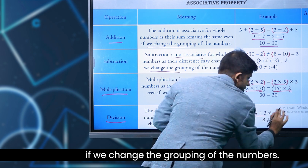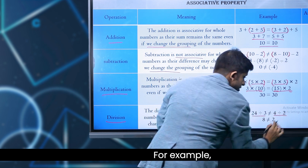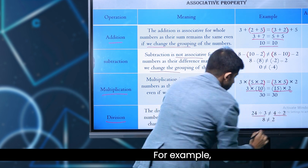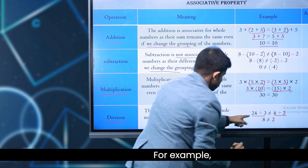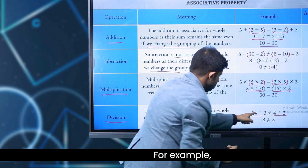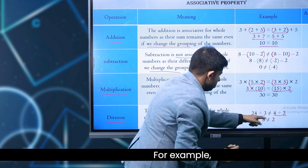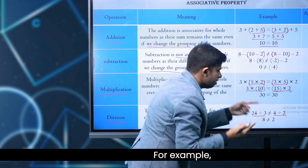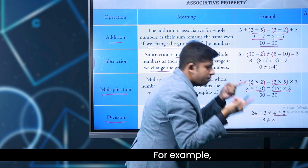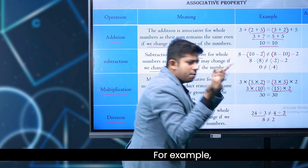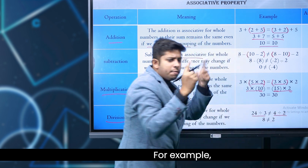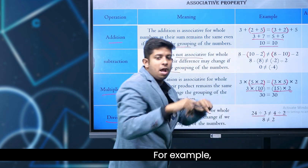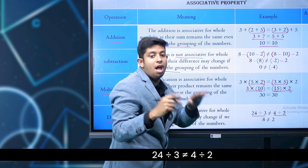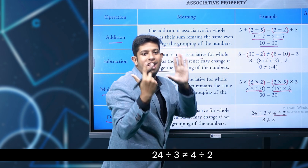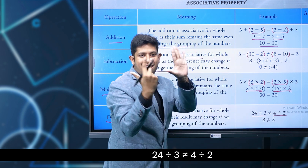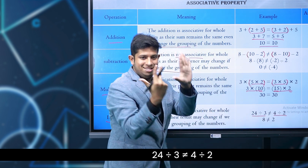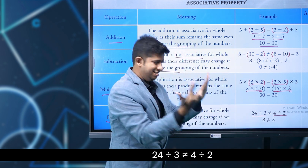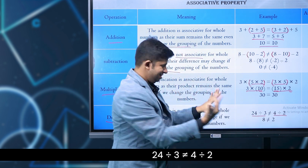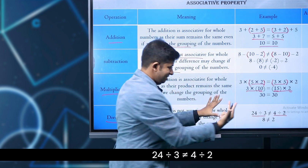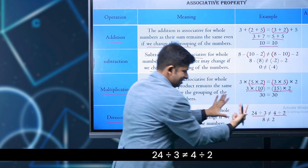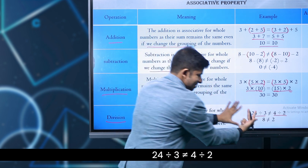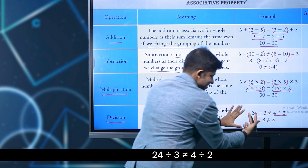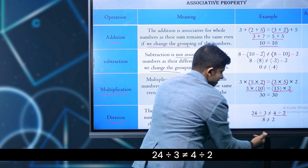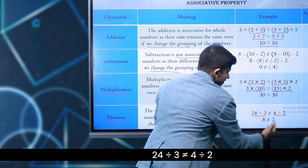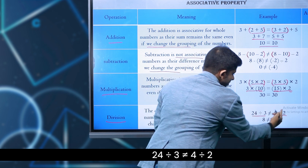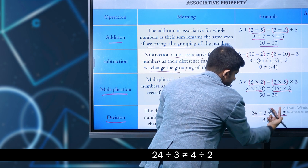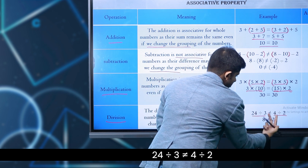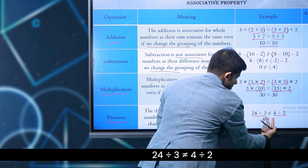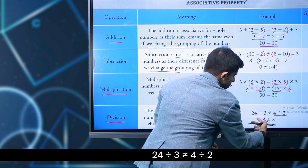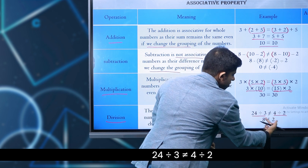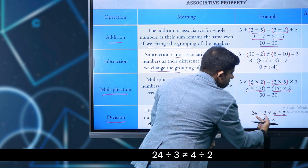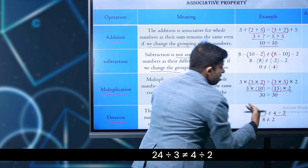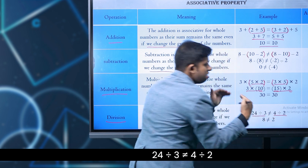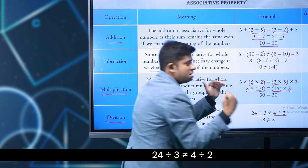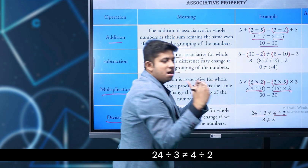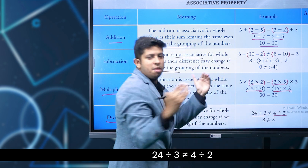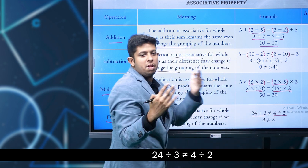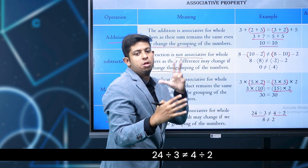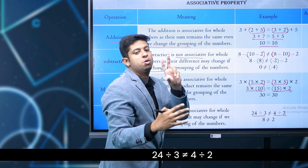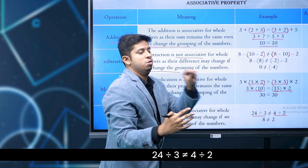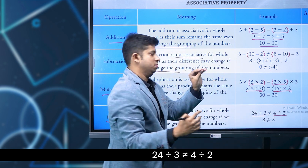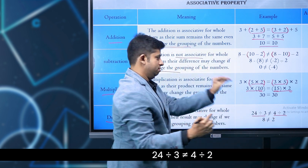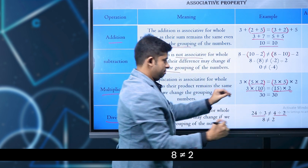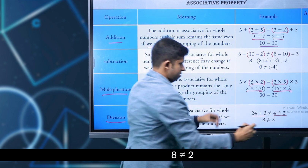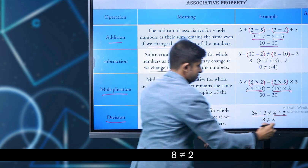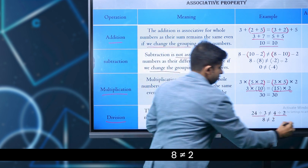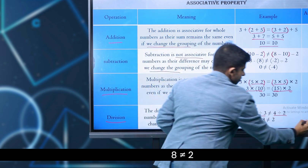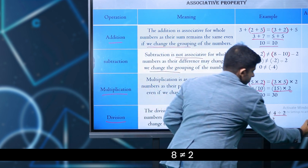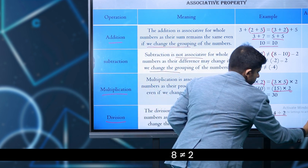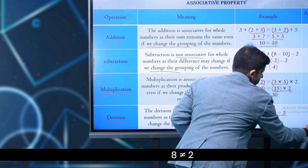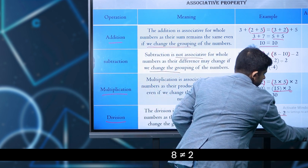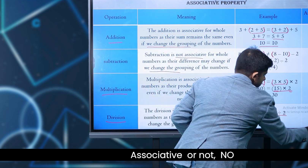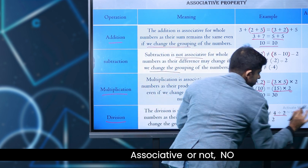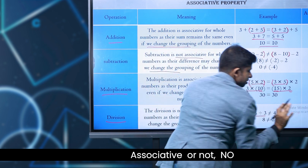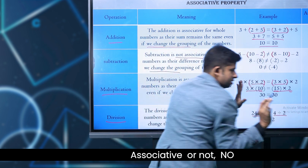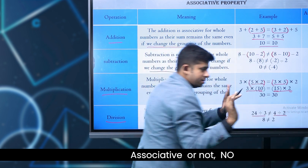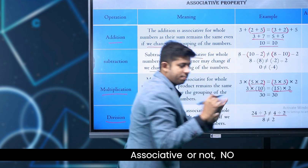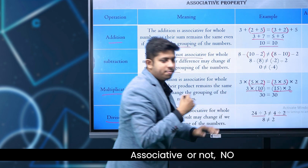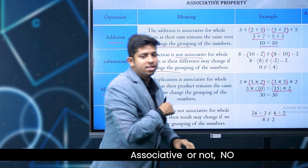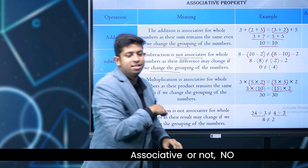For example, 24 divided by 3 not equal to 4 divided by 2. 8 not equal to 2. Associative or not? No.